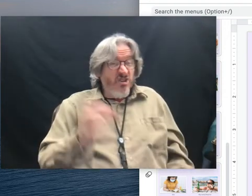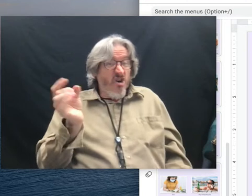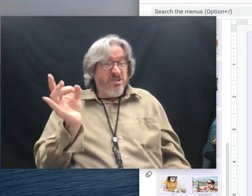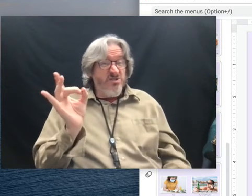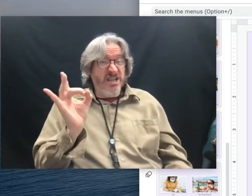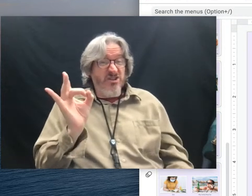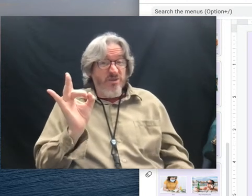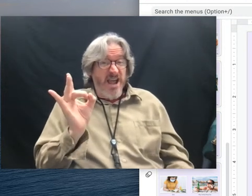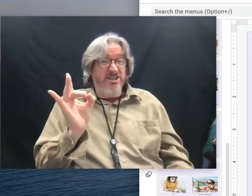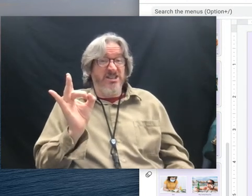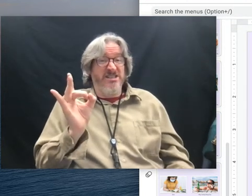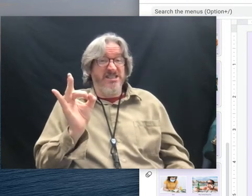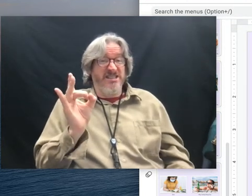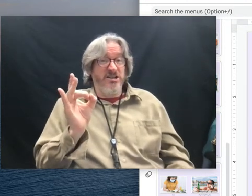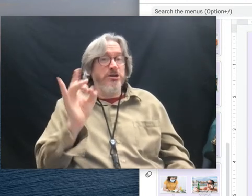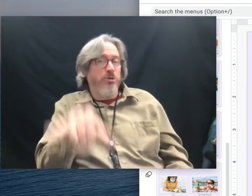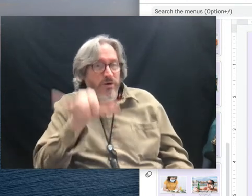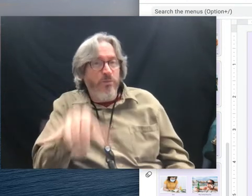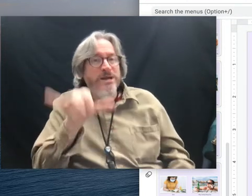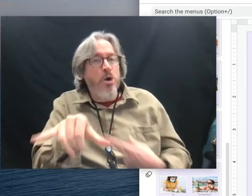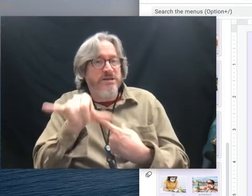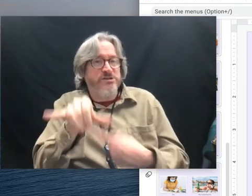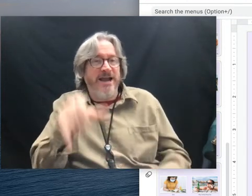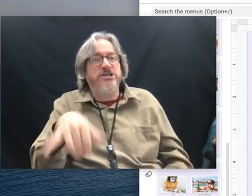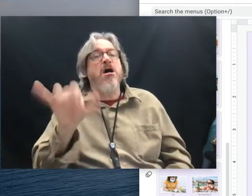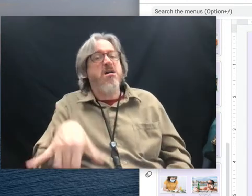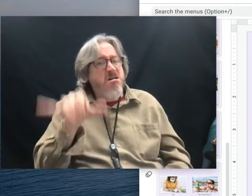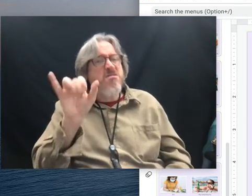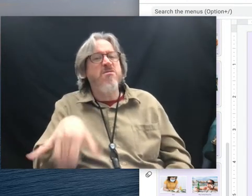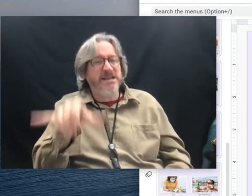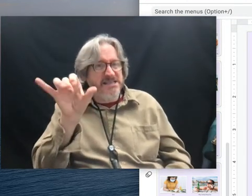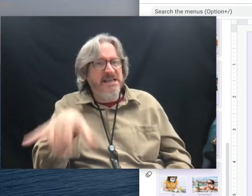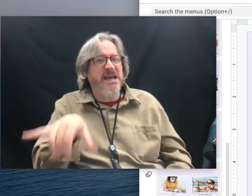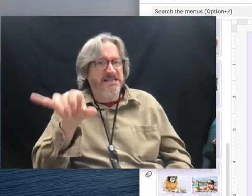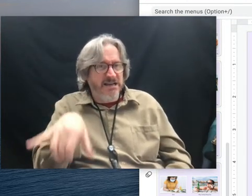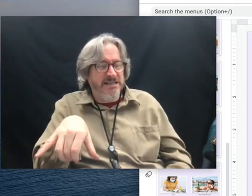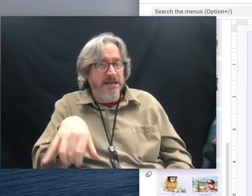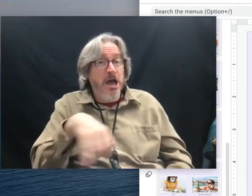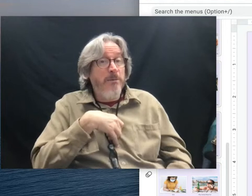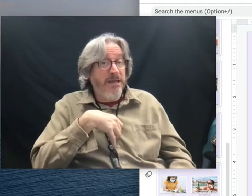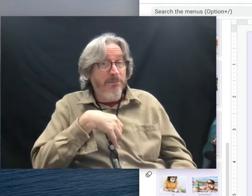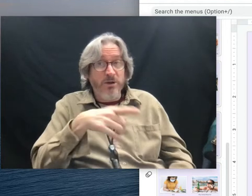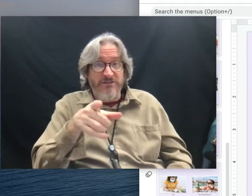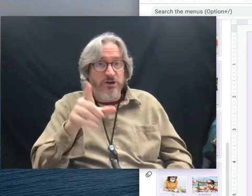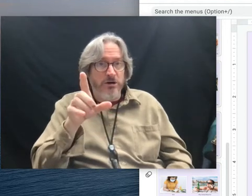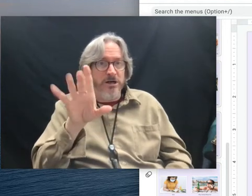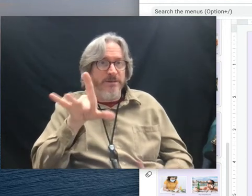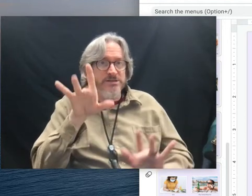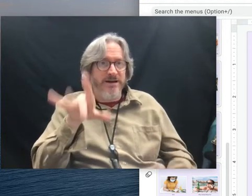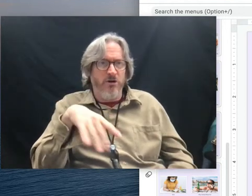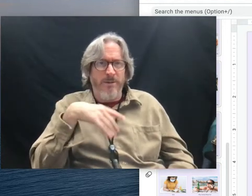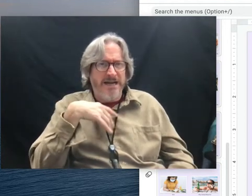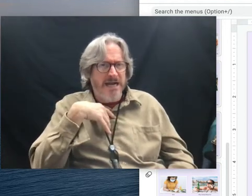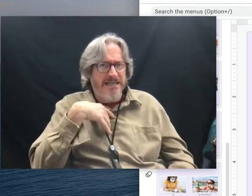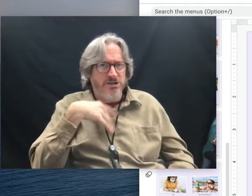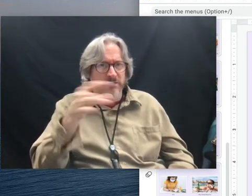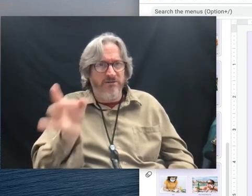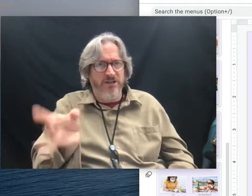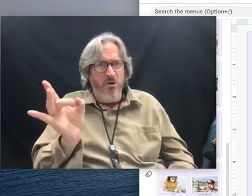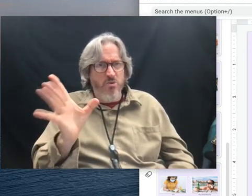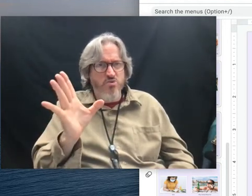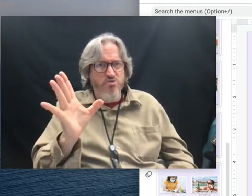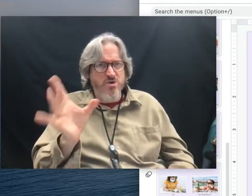You'll also see in the reactions, we know this reaction. Oh, I see. People, if they're commiserating, oh my God, that's